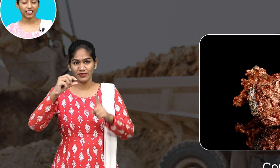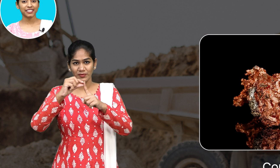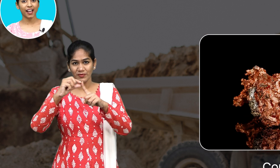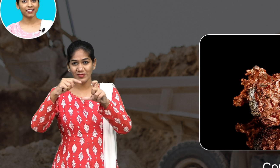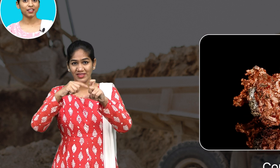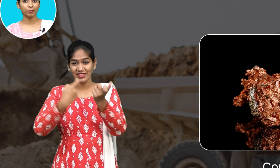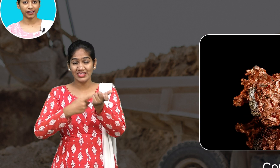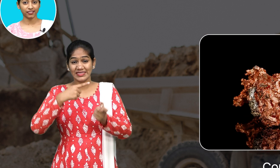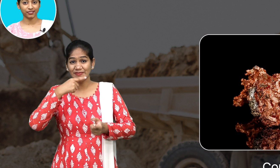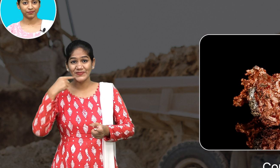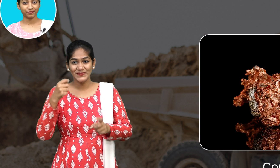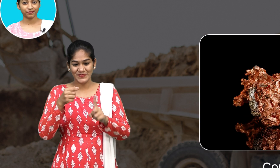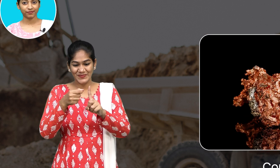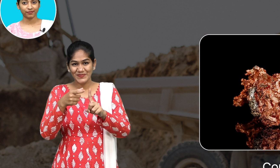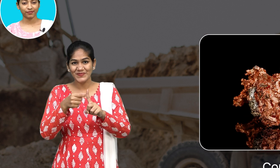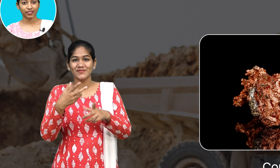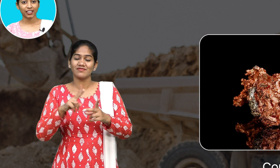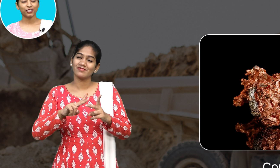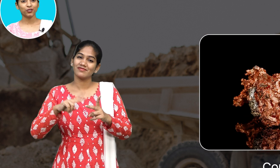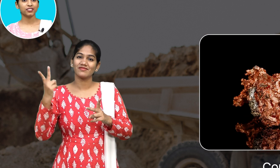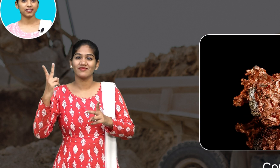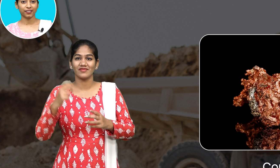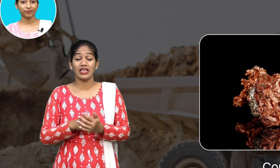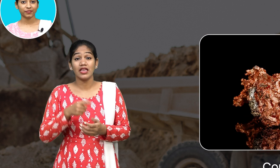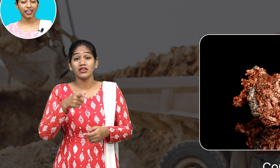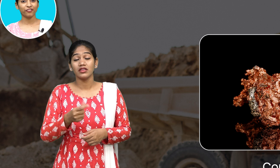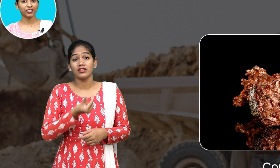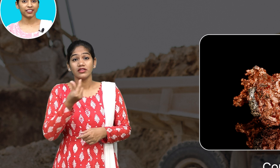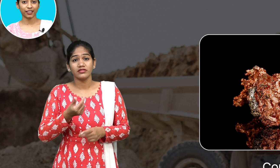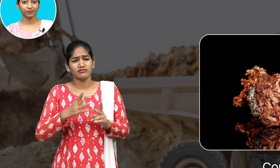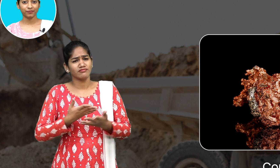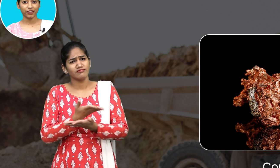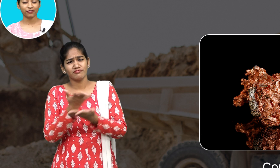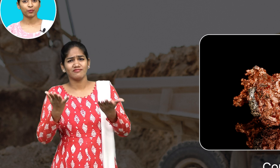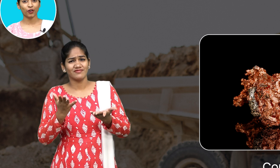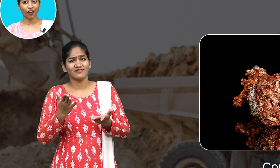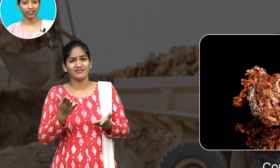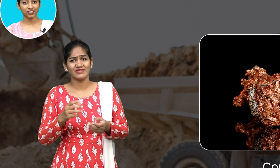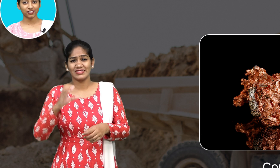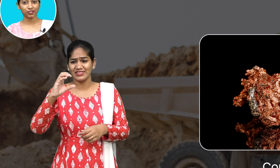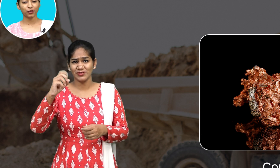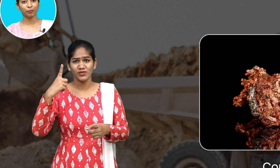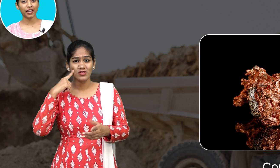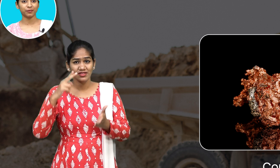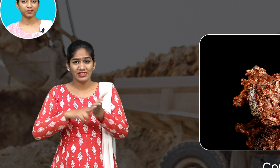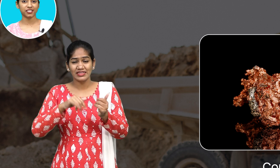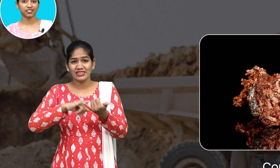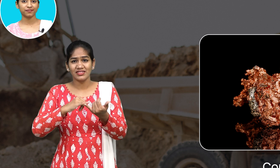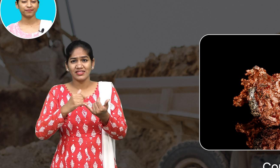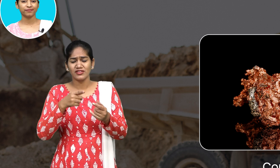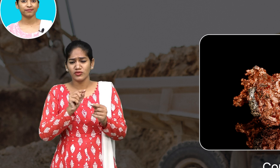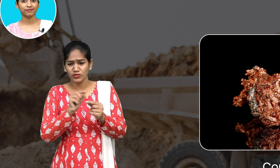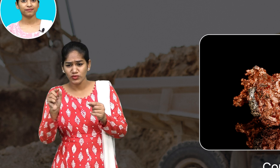Copper is another metal used in everything from coins to